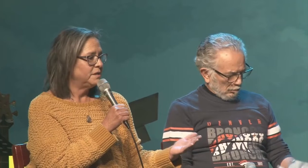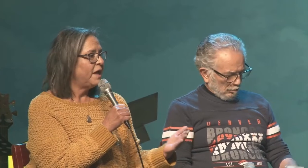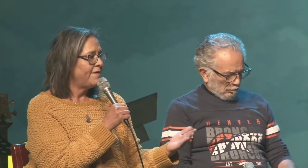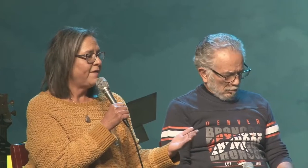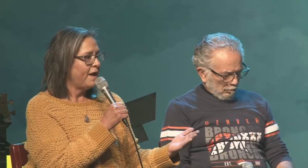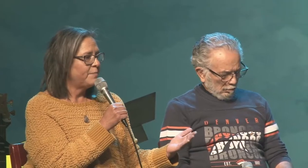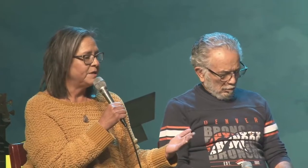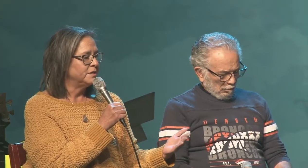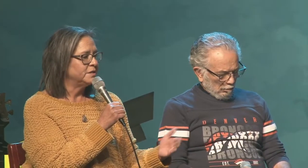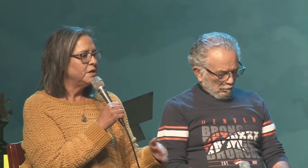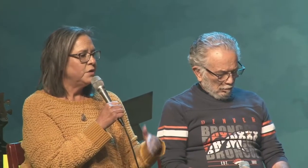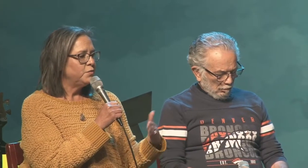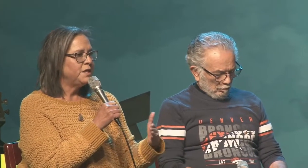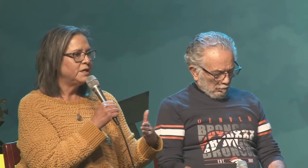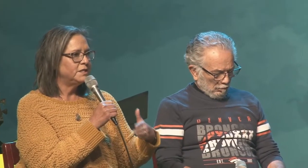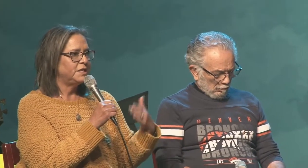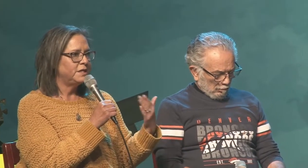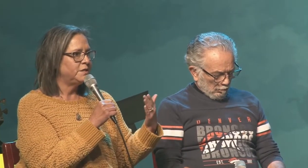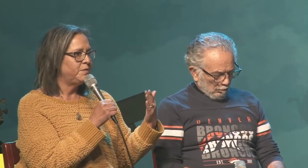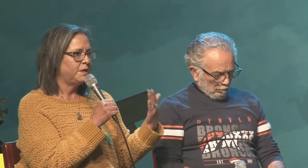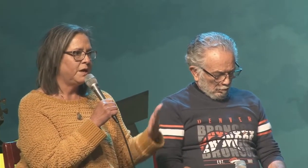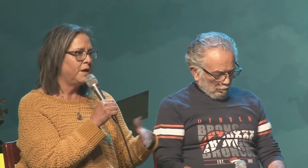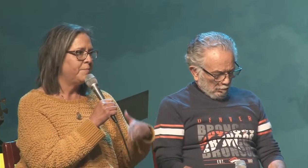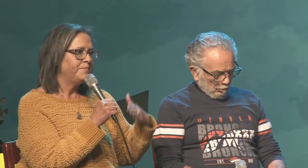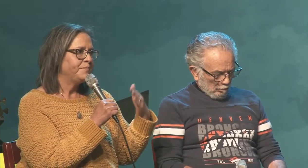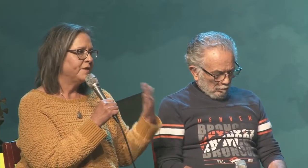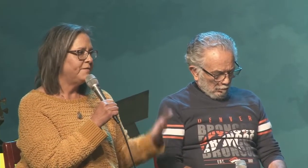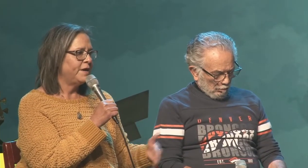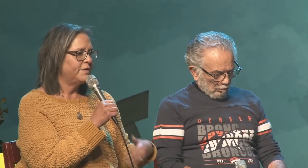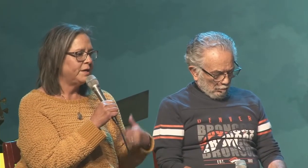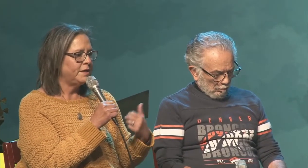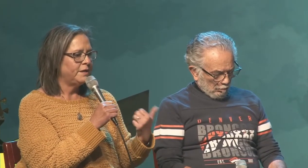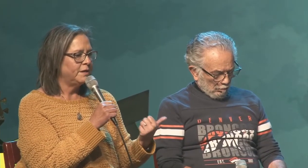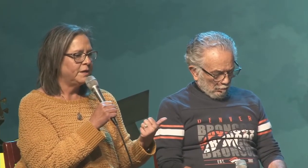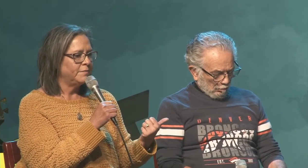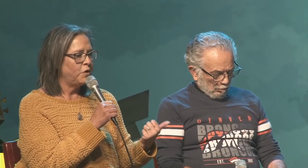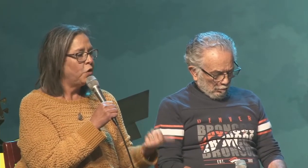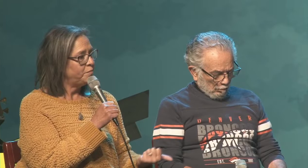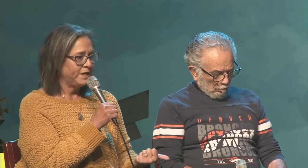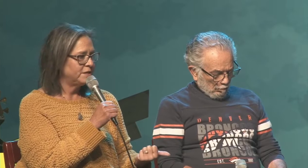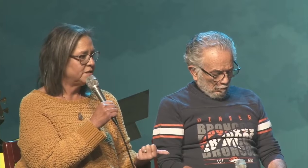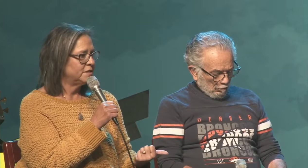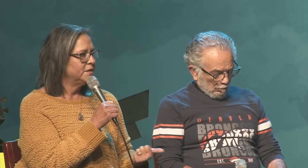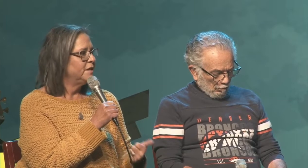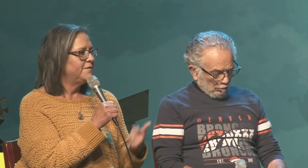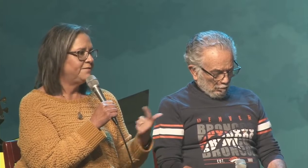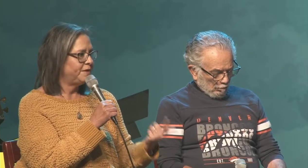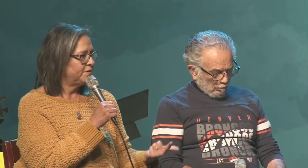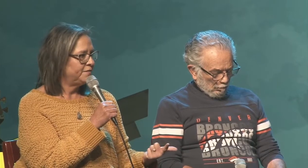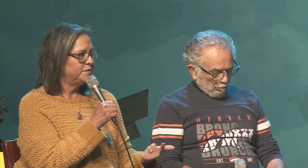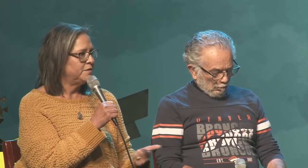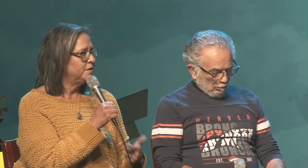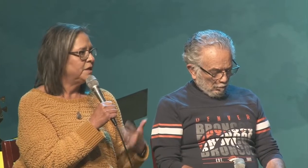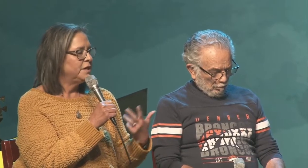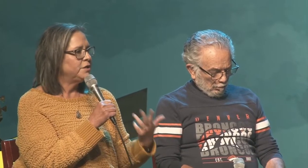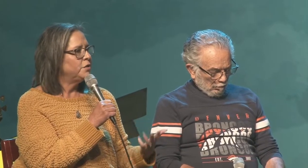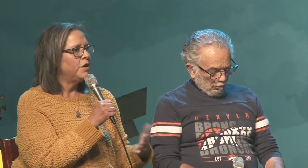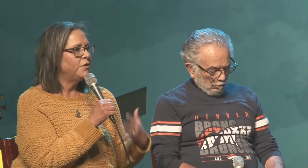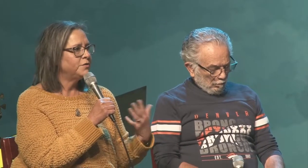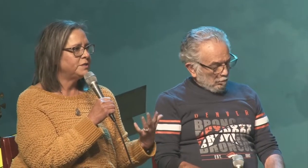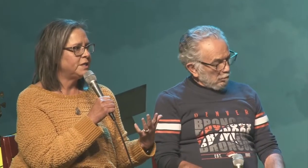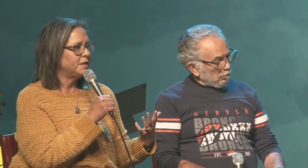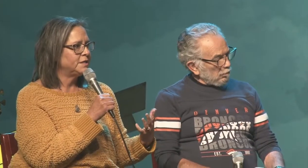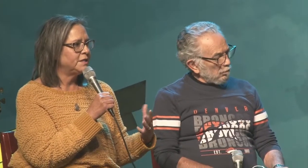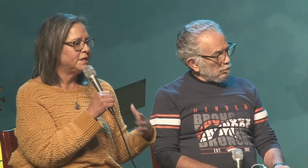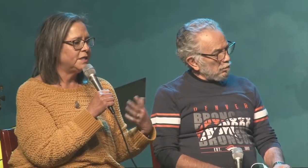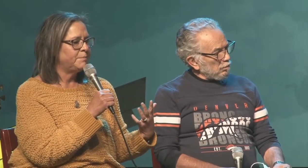happens, life happens, we can tend to become very hopeless, fearful, all